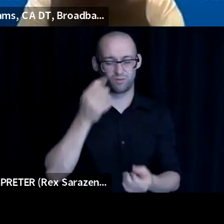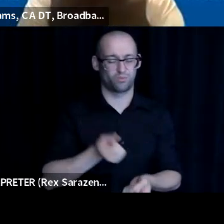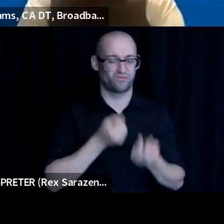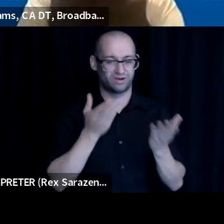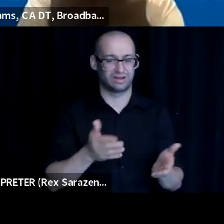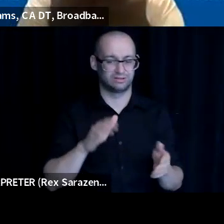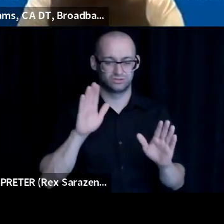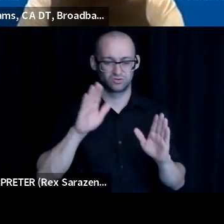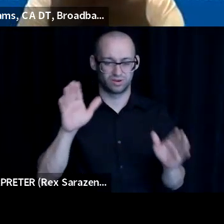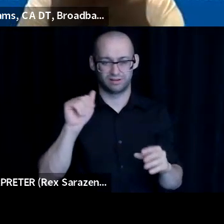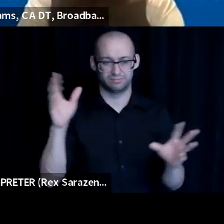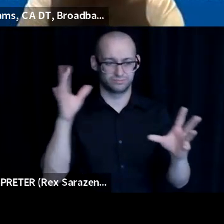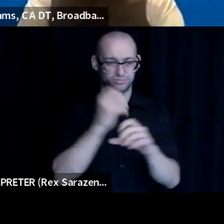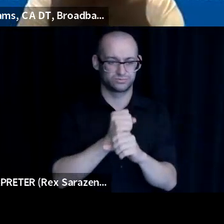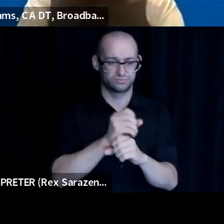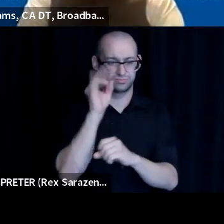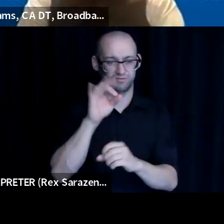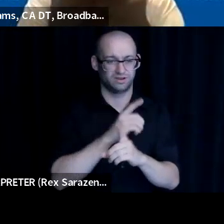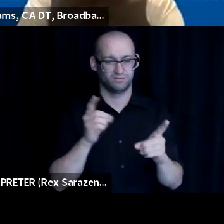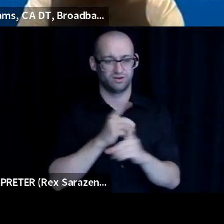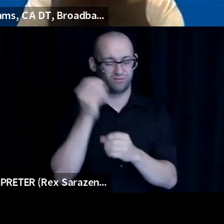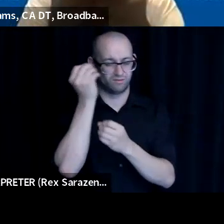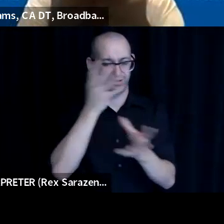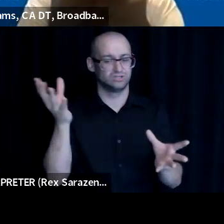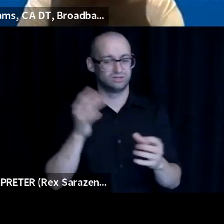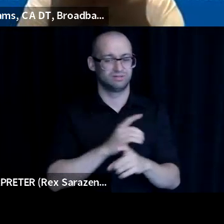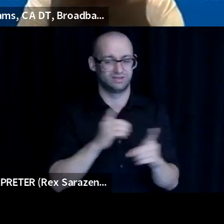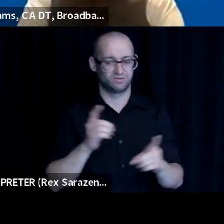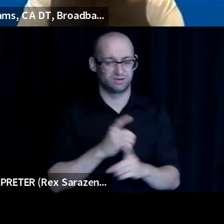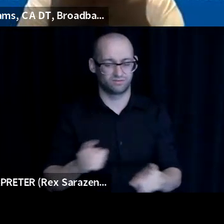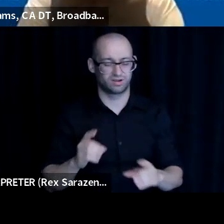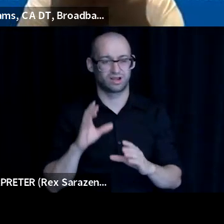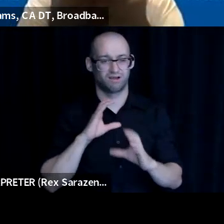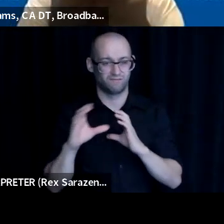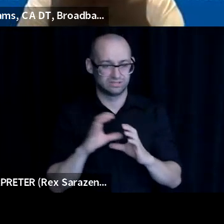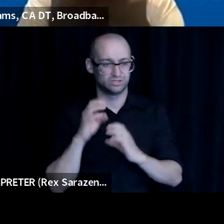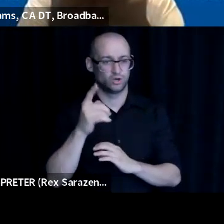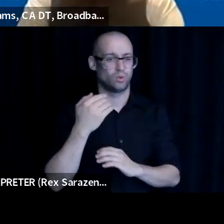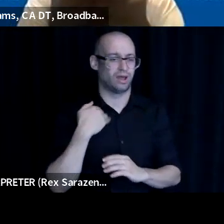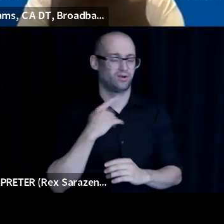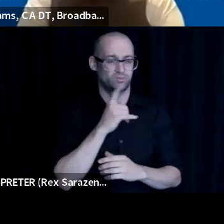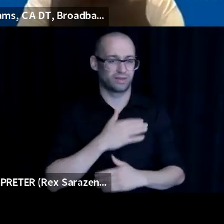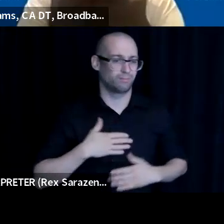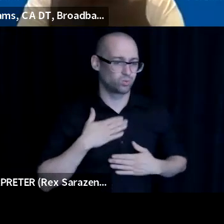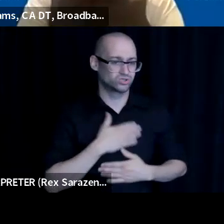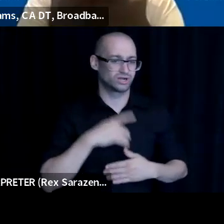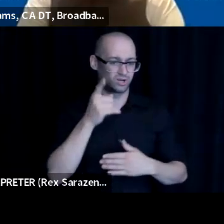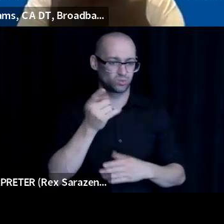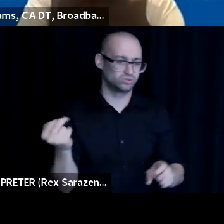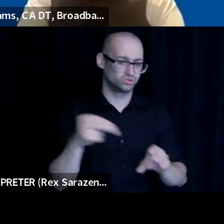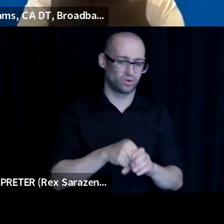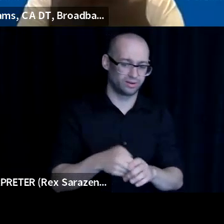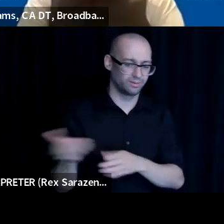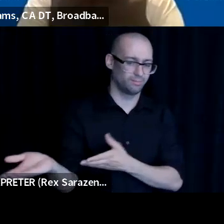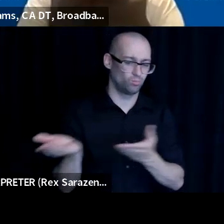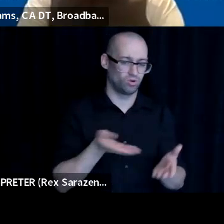was a great aggregate of a lot of information and conversations that you've been having, and really just appreciate you bringing that and sharing it. It's